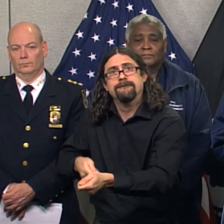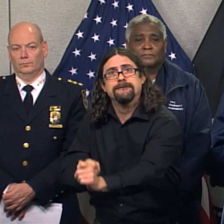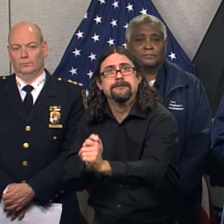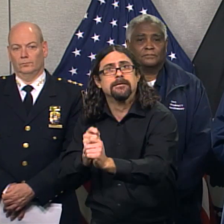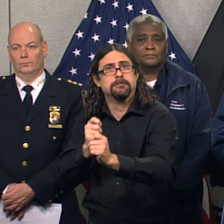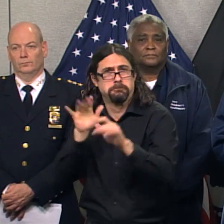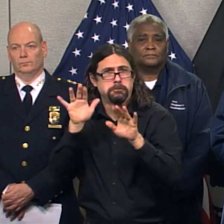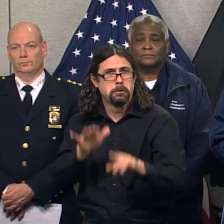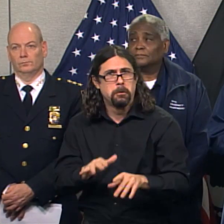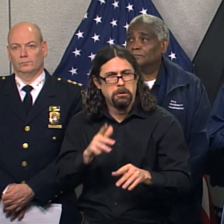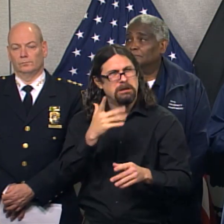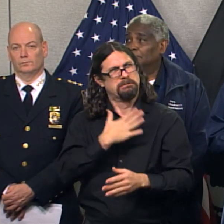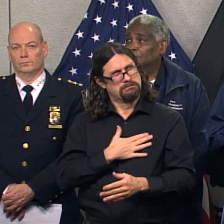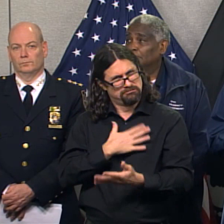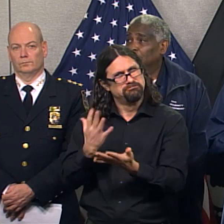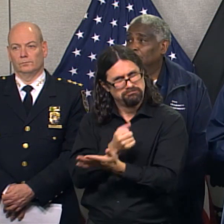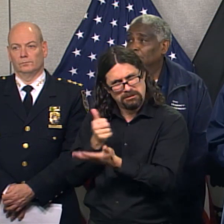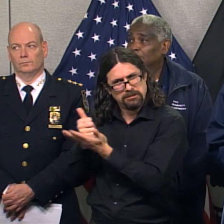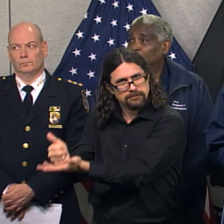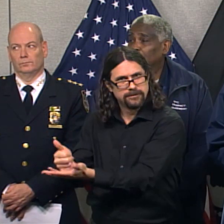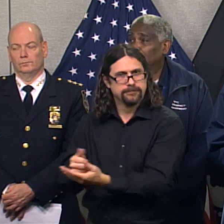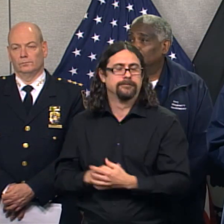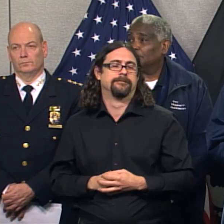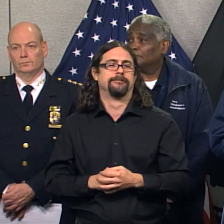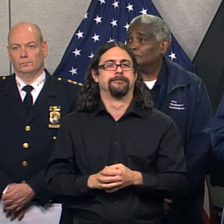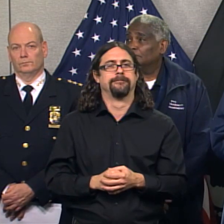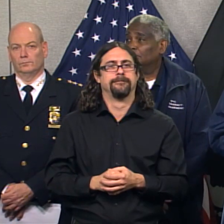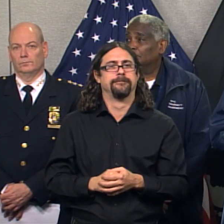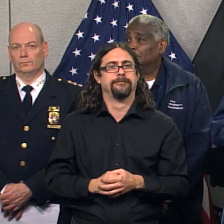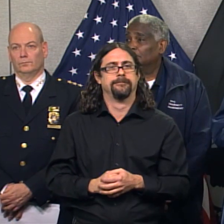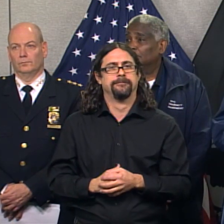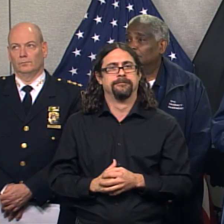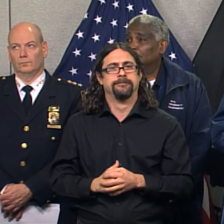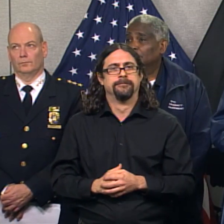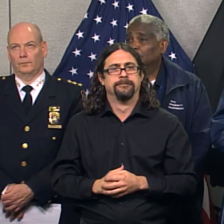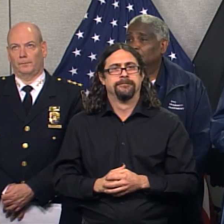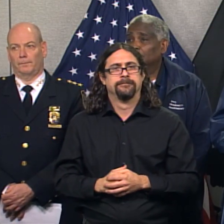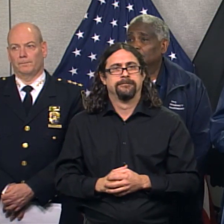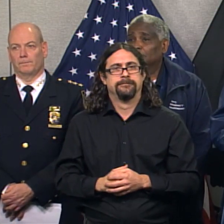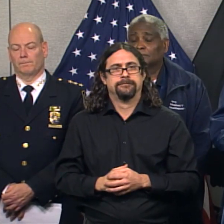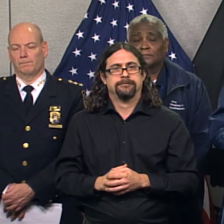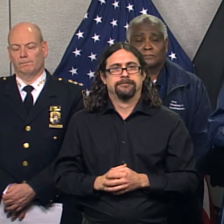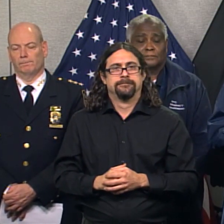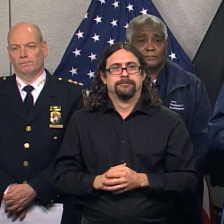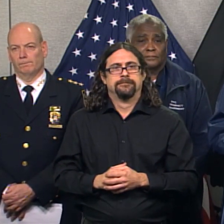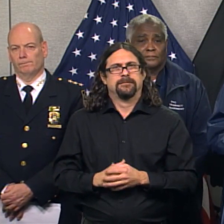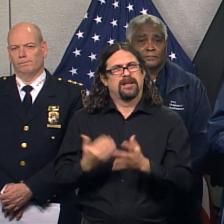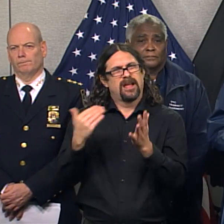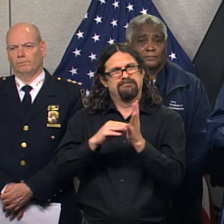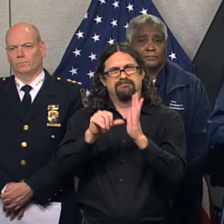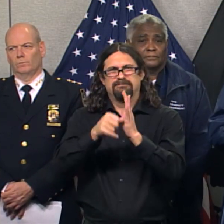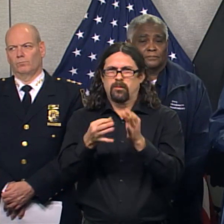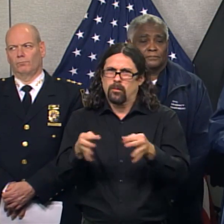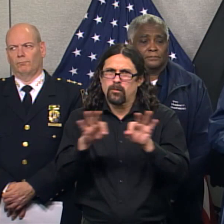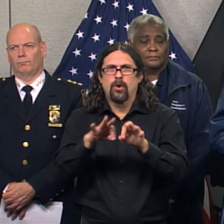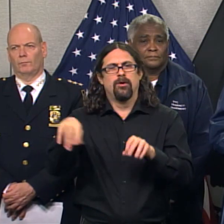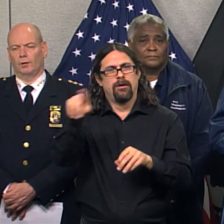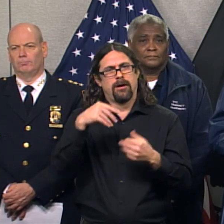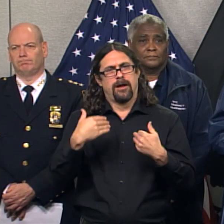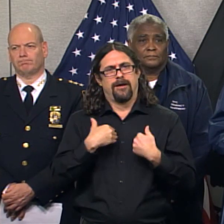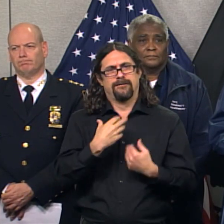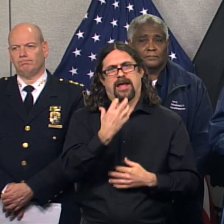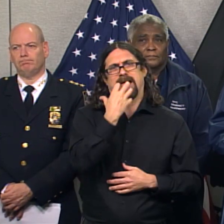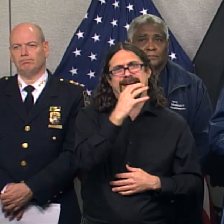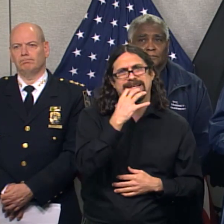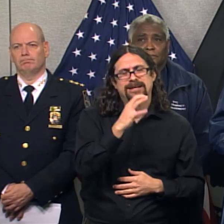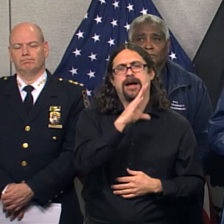And reminding people, if you have a problem, again, like heat or hot water problem, you call 311. If you see a real emergency, you see someone in danger,